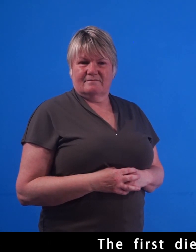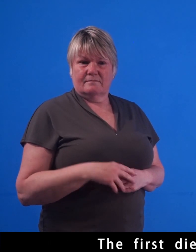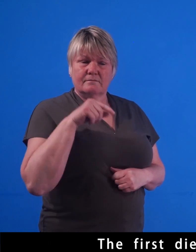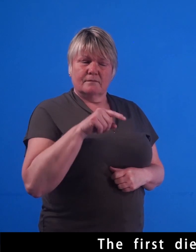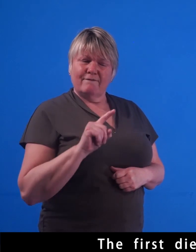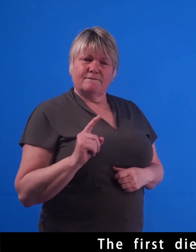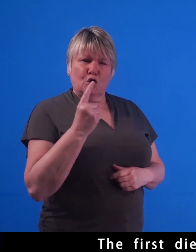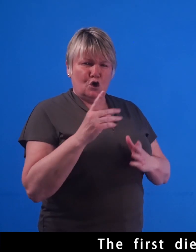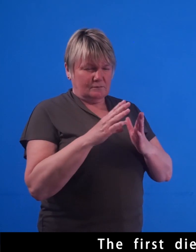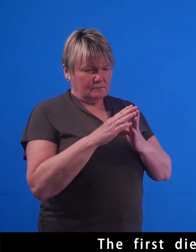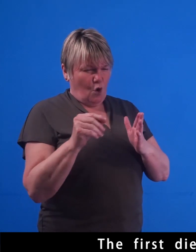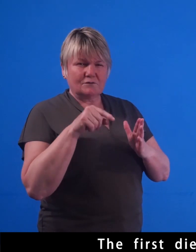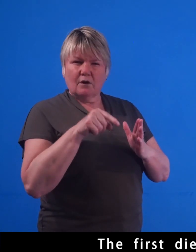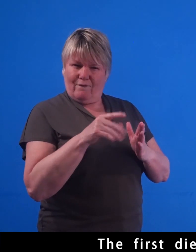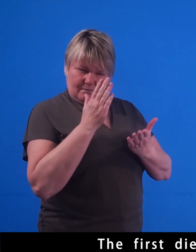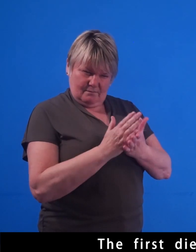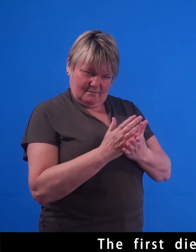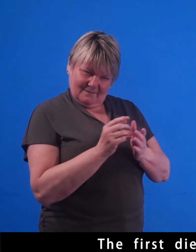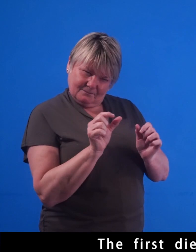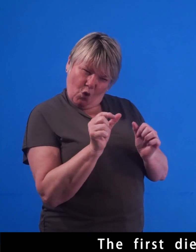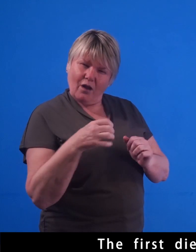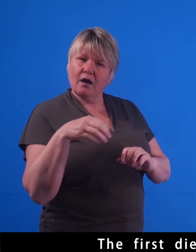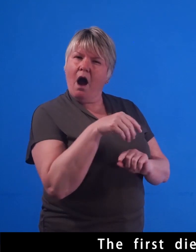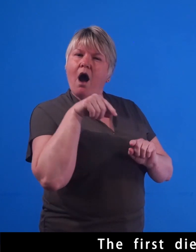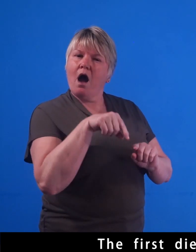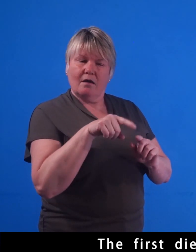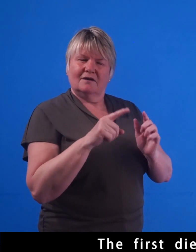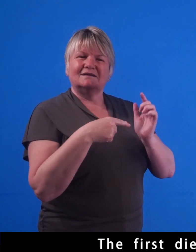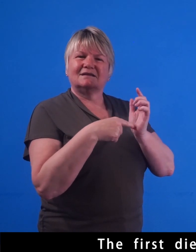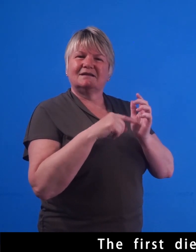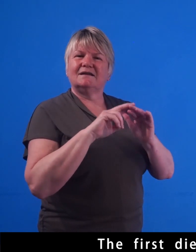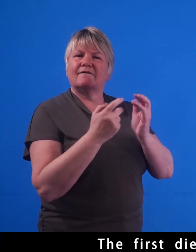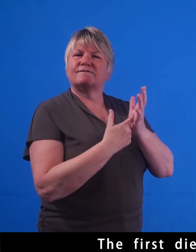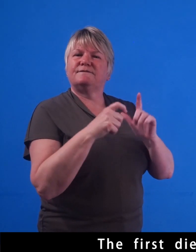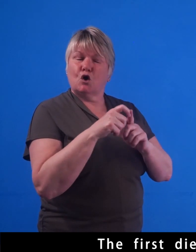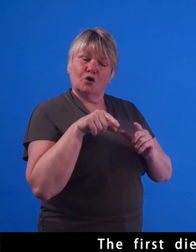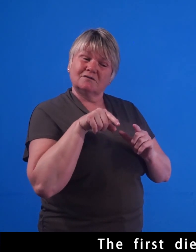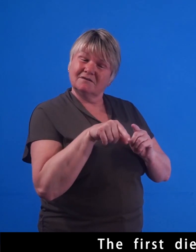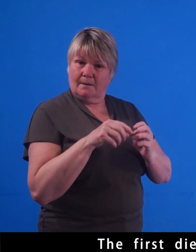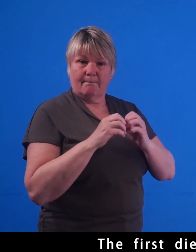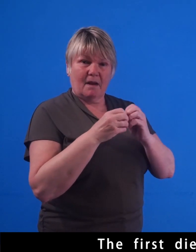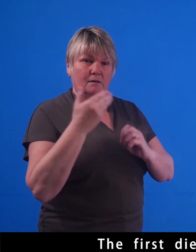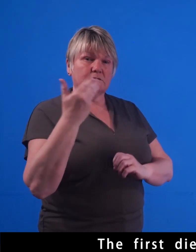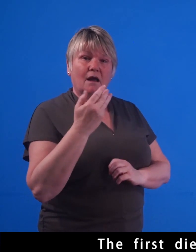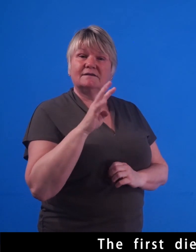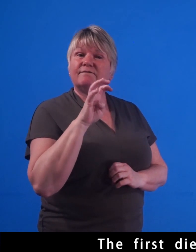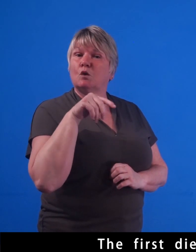The first die-cast miniature vehicle was a Model T Ford, made in